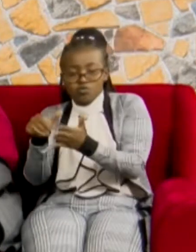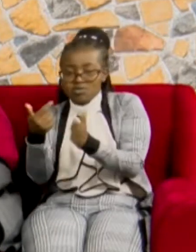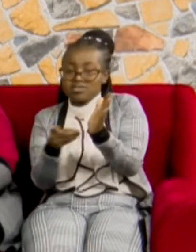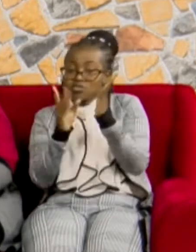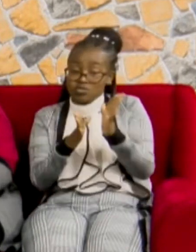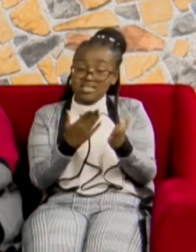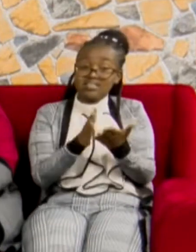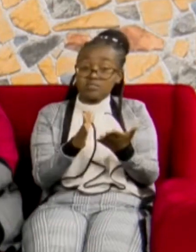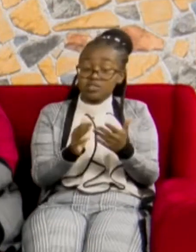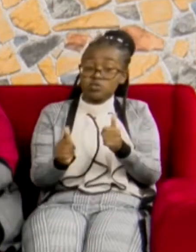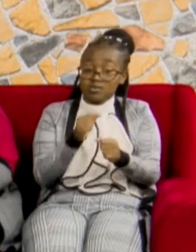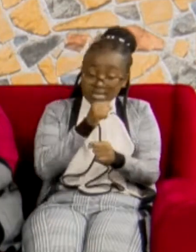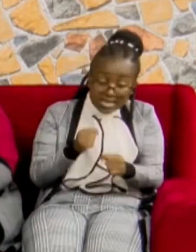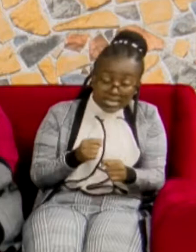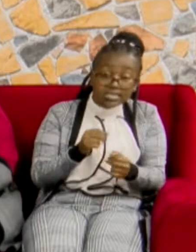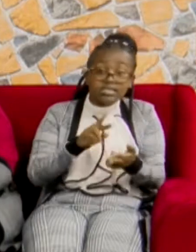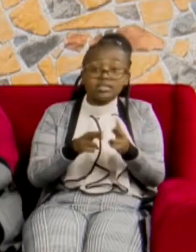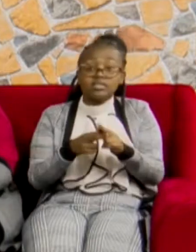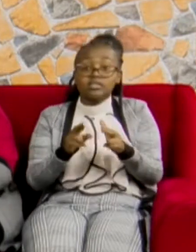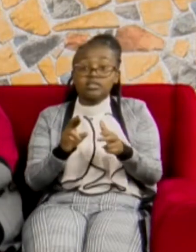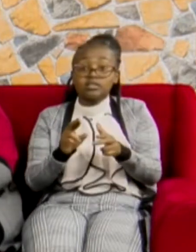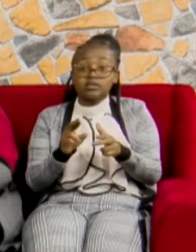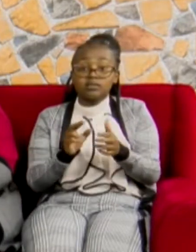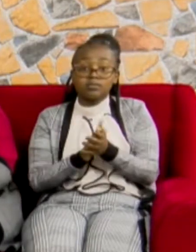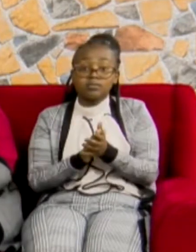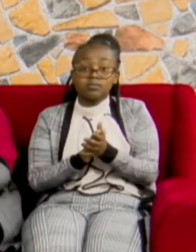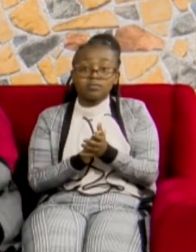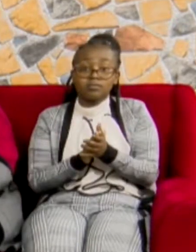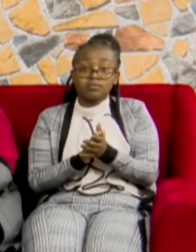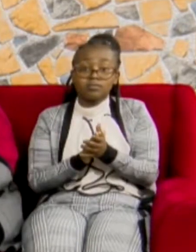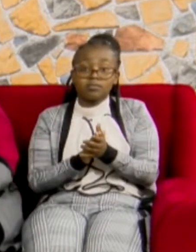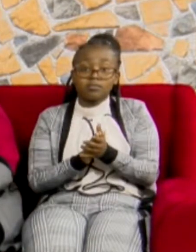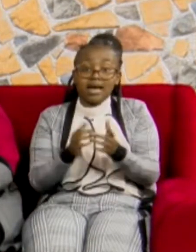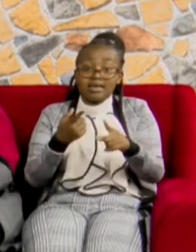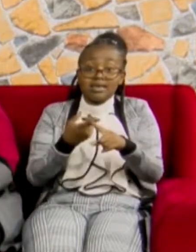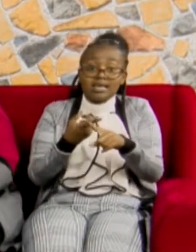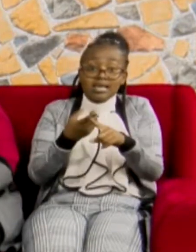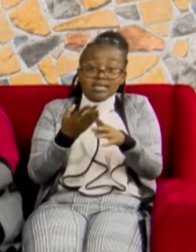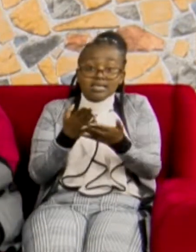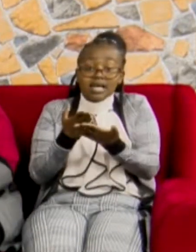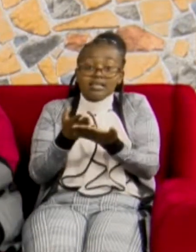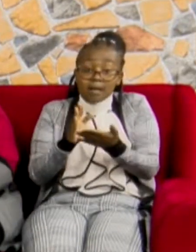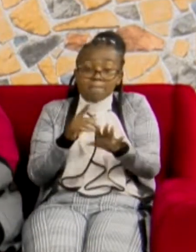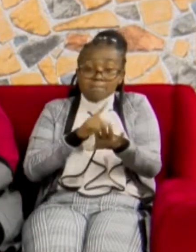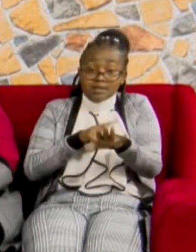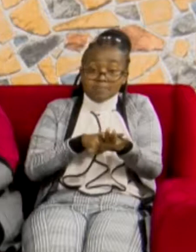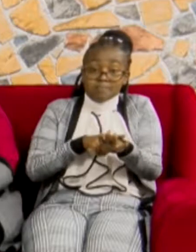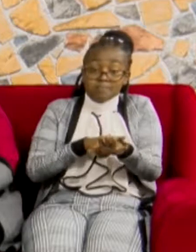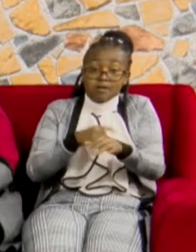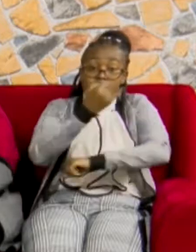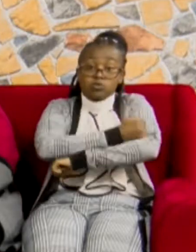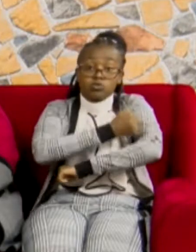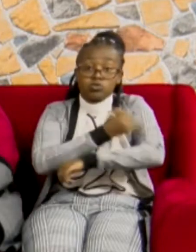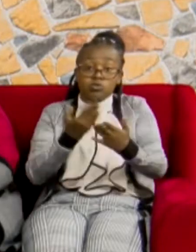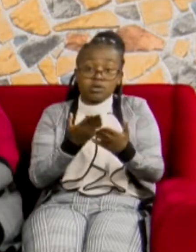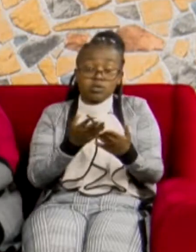Is it something age related or is it milestone related? So it's actually sometimes it's even institutional, because like where I trained, we